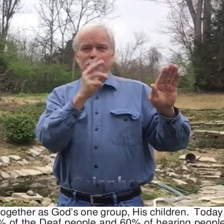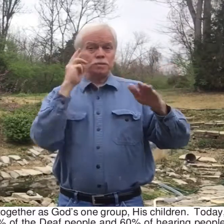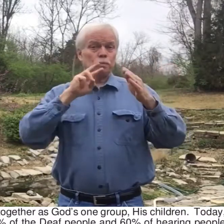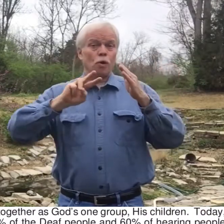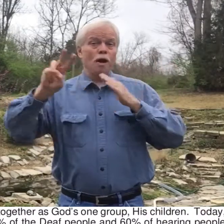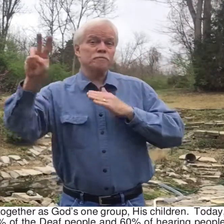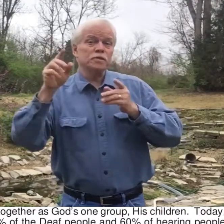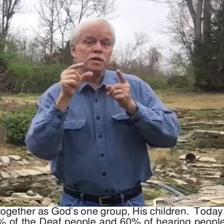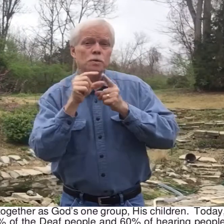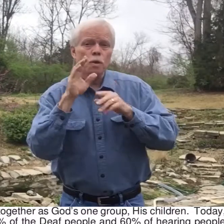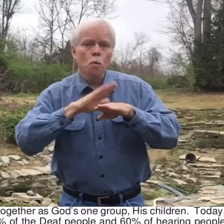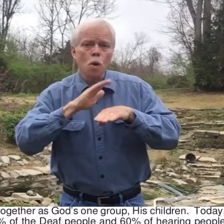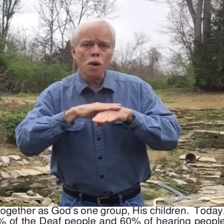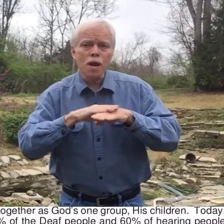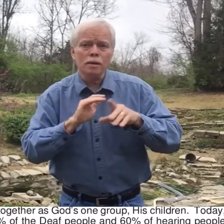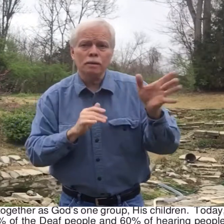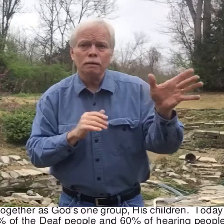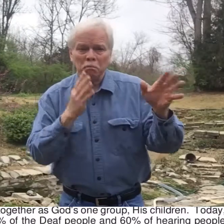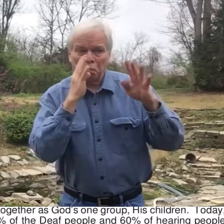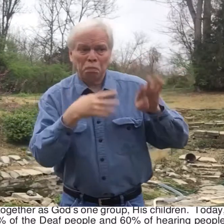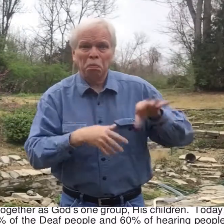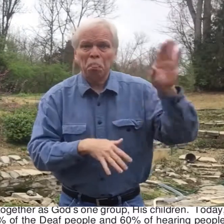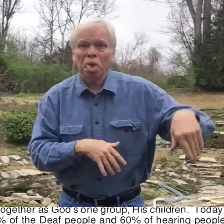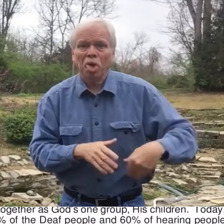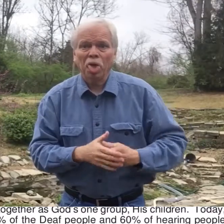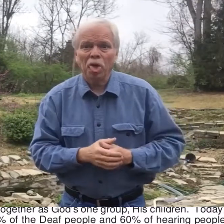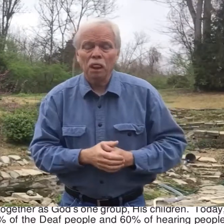Cephas' prophecy warning.